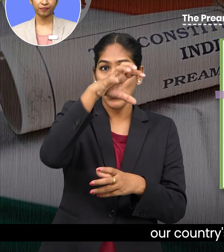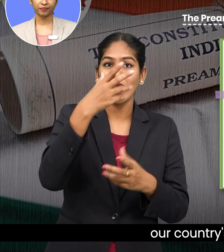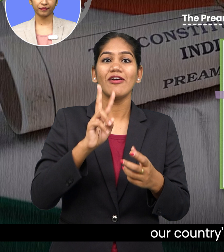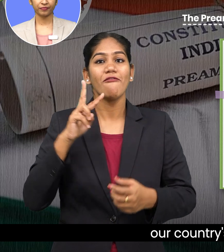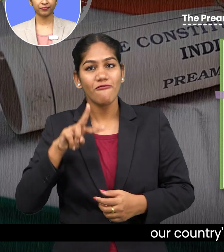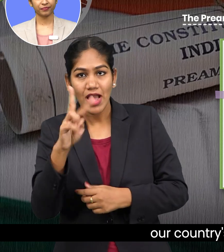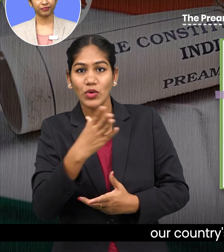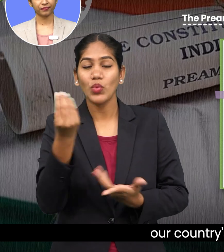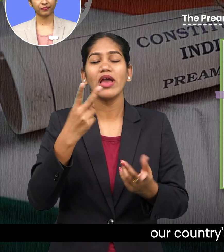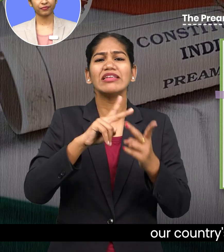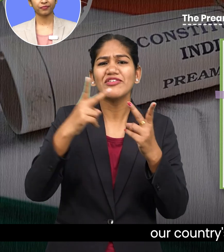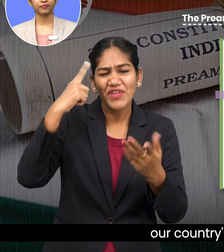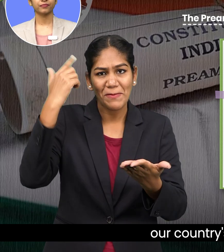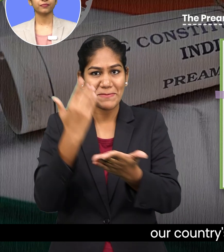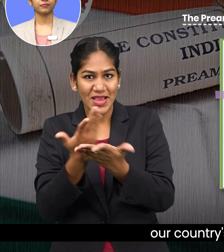ideals